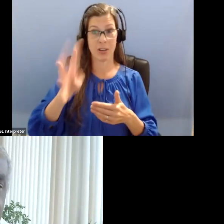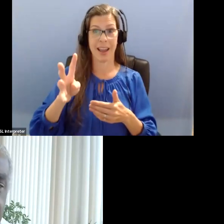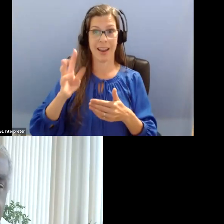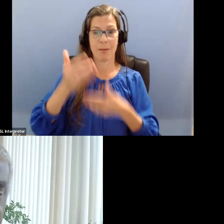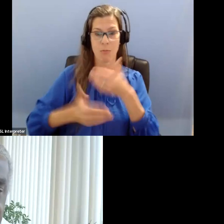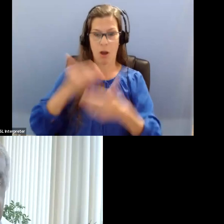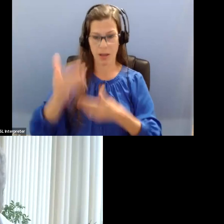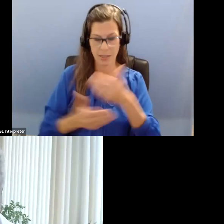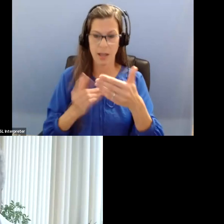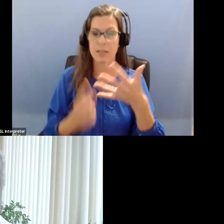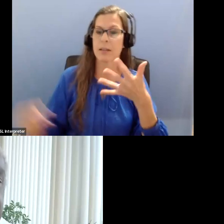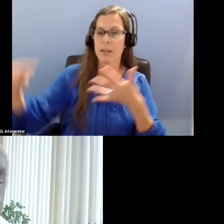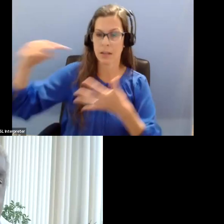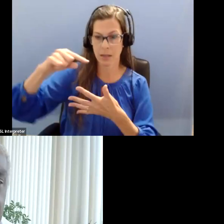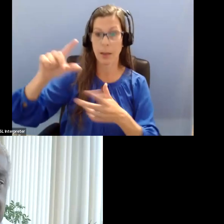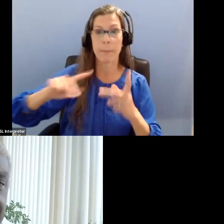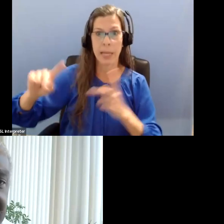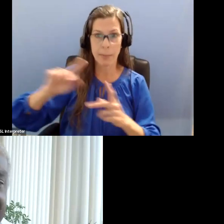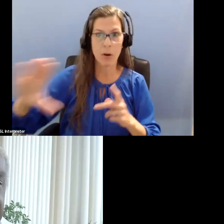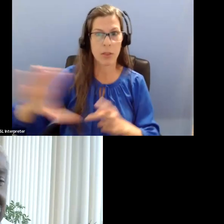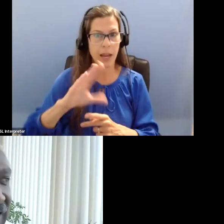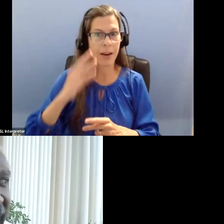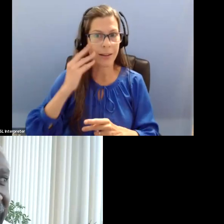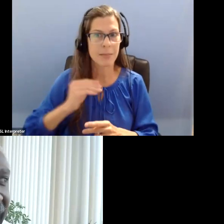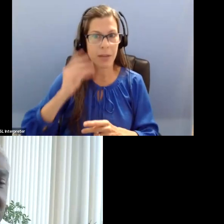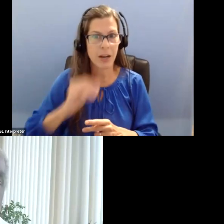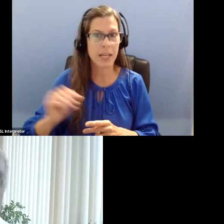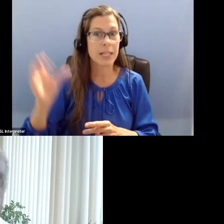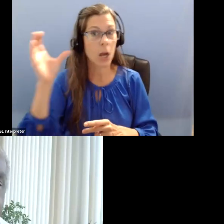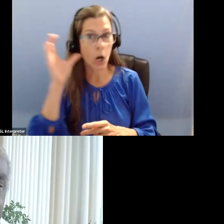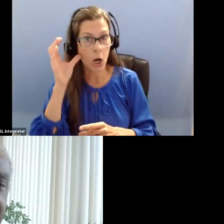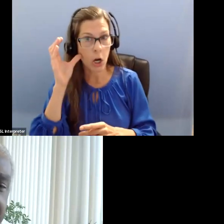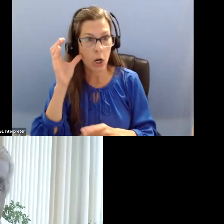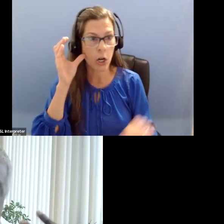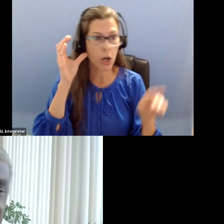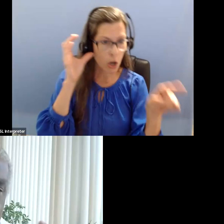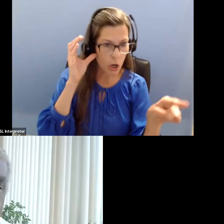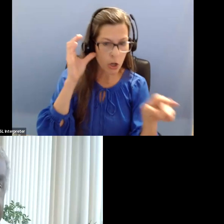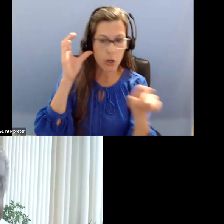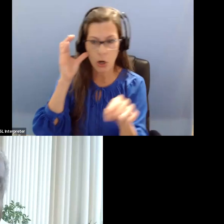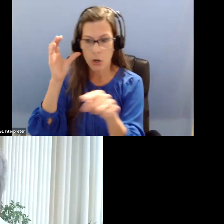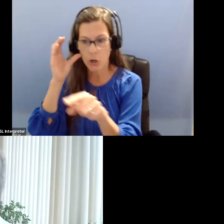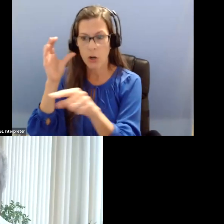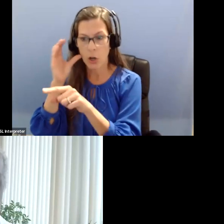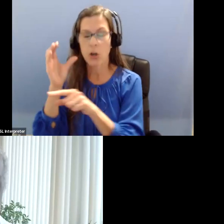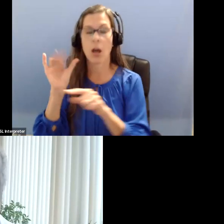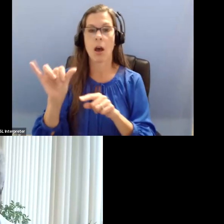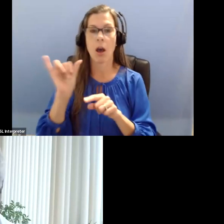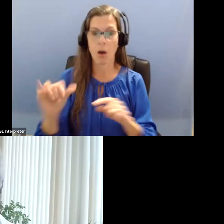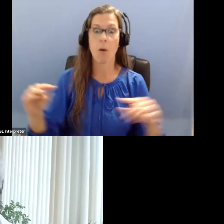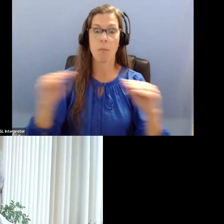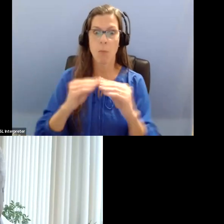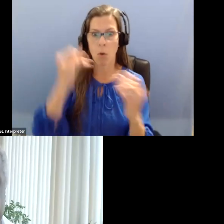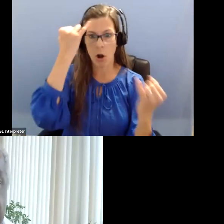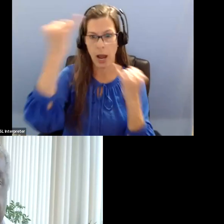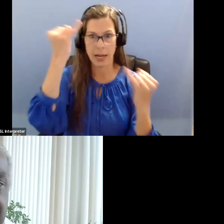voices onto the table and being heard, so that at the end of the day, we will have many more ideas that we can